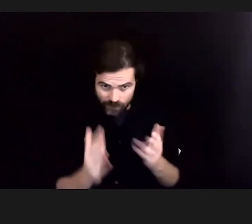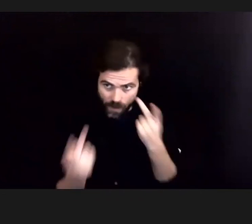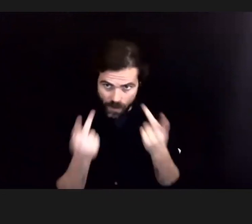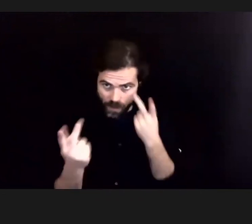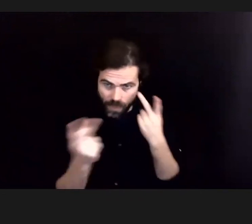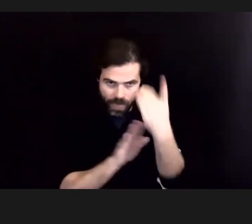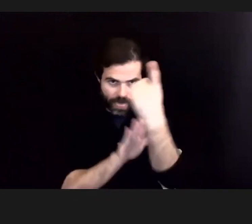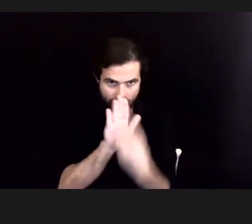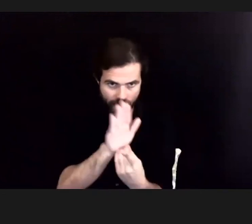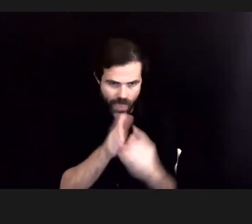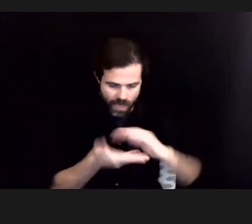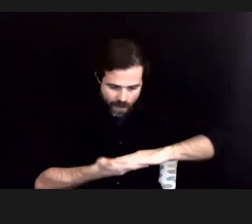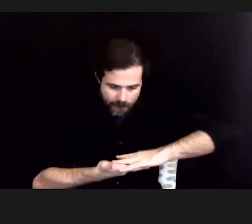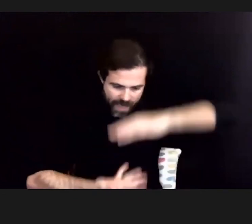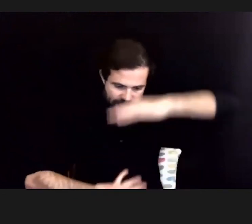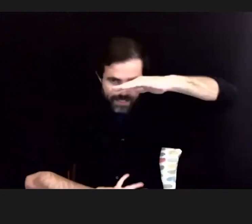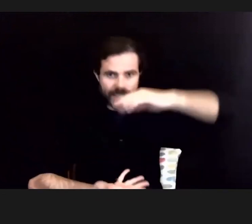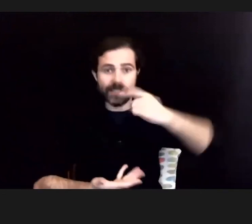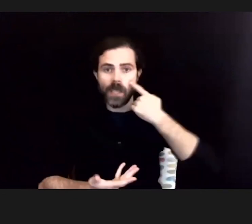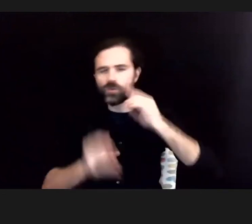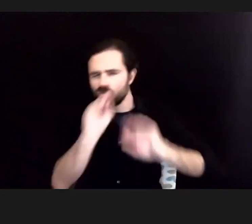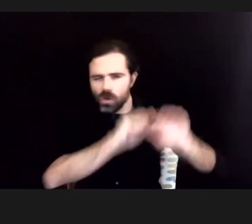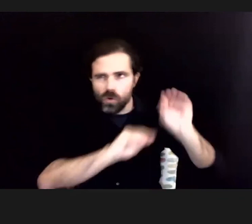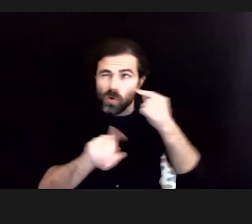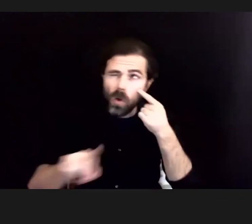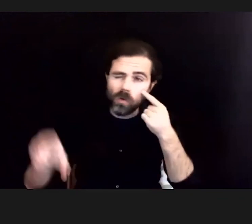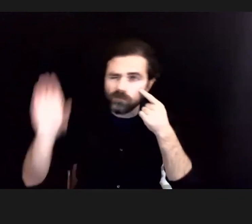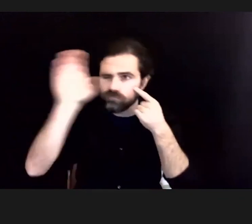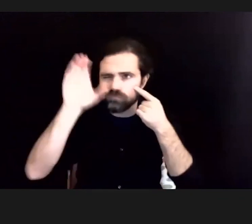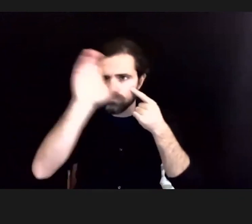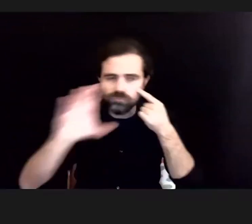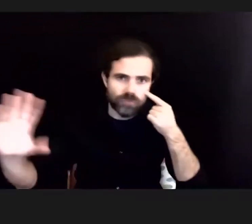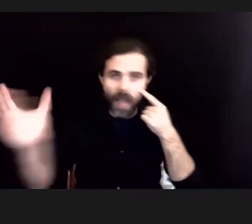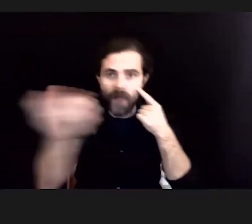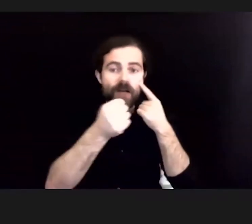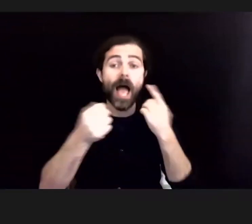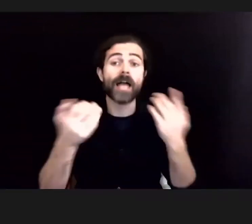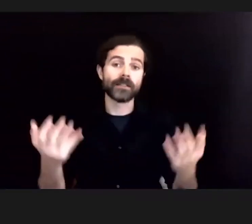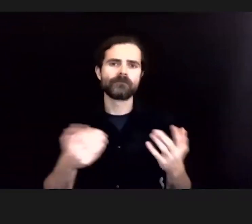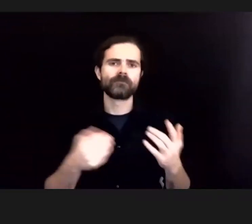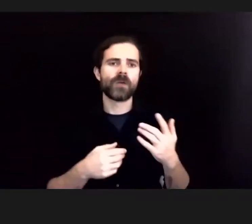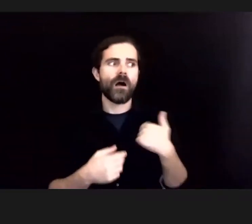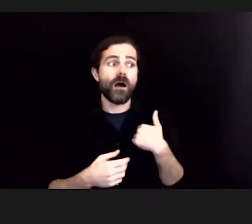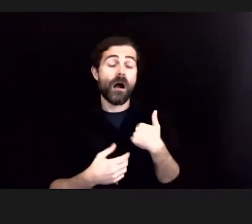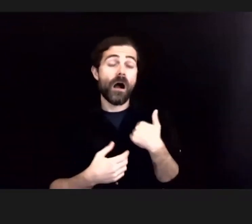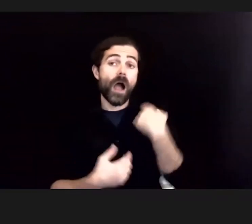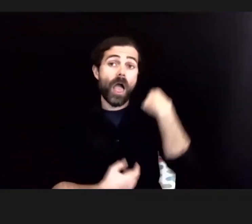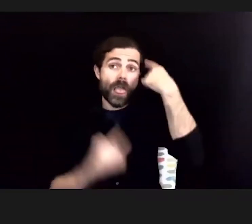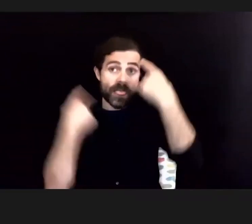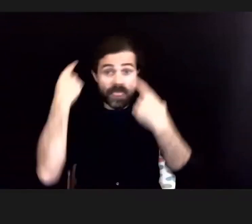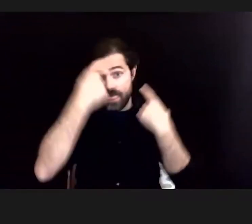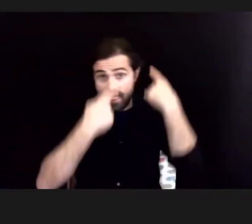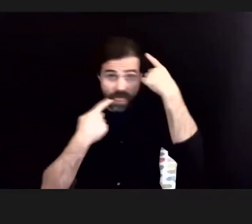databases and the solutions that they can find. So I believe that the project can also play an important role there.